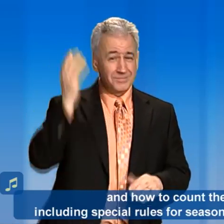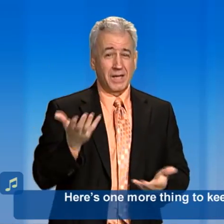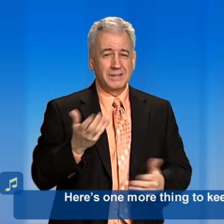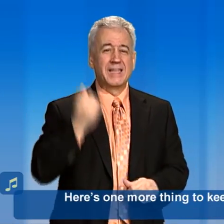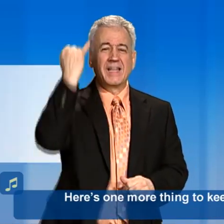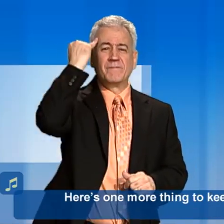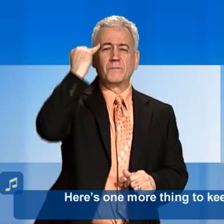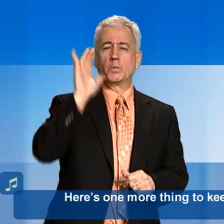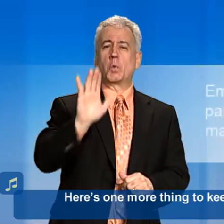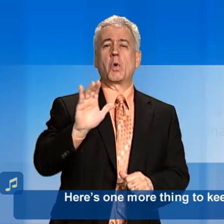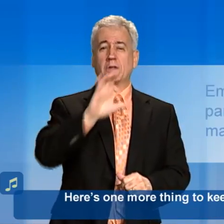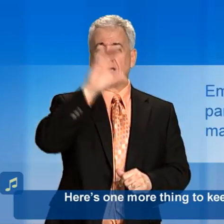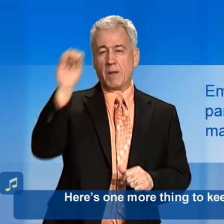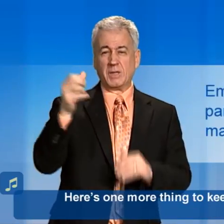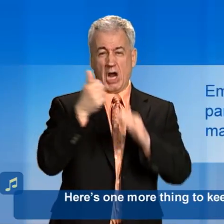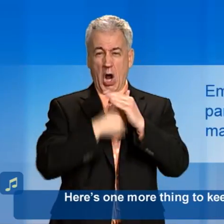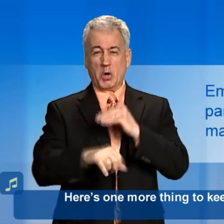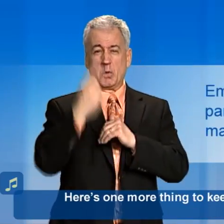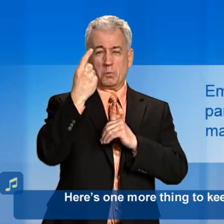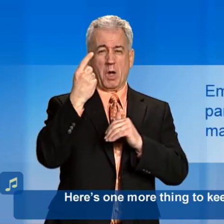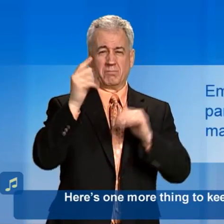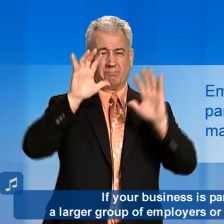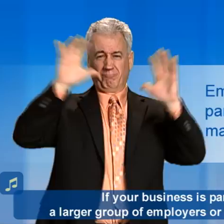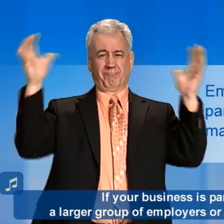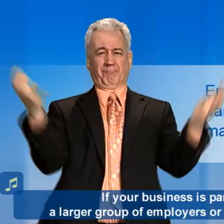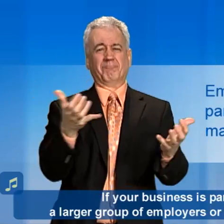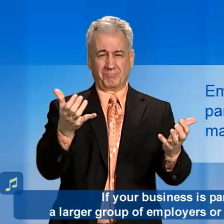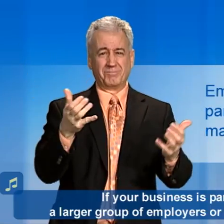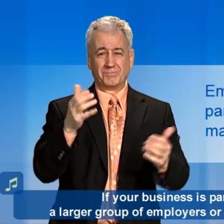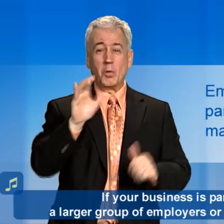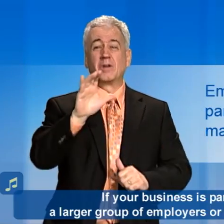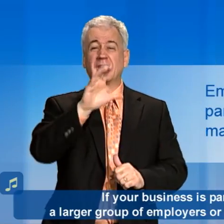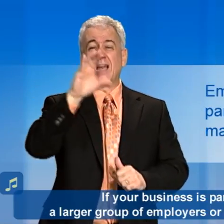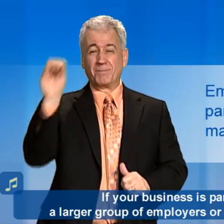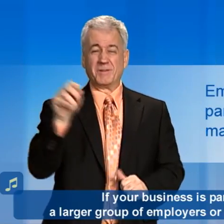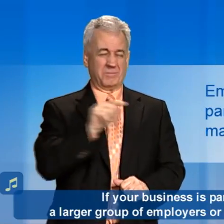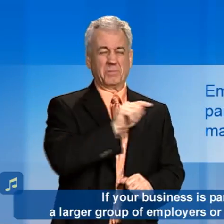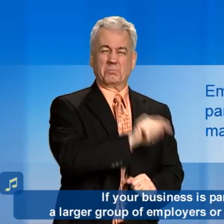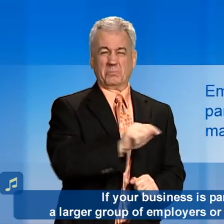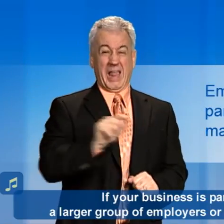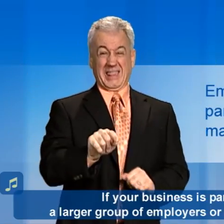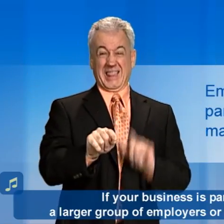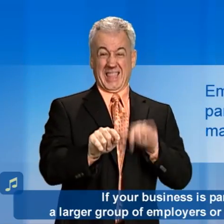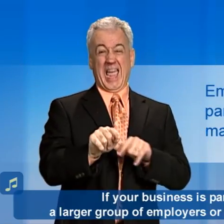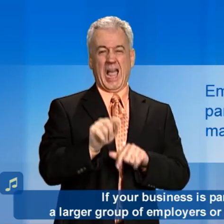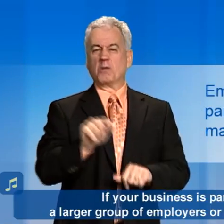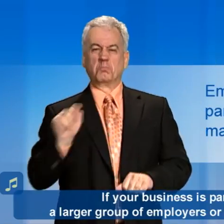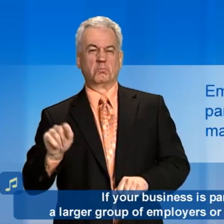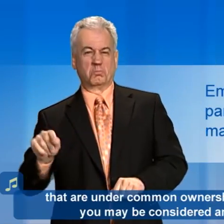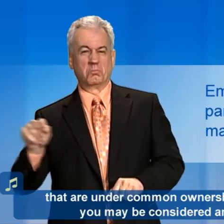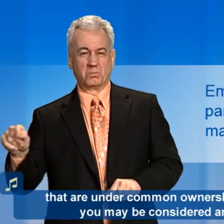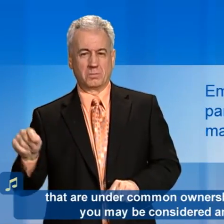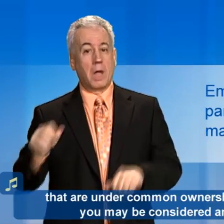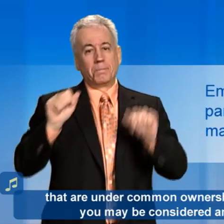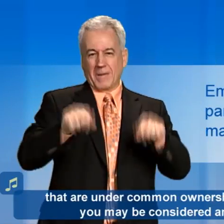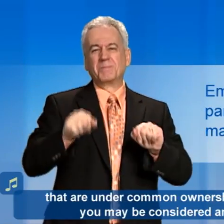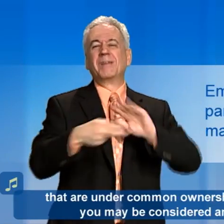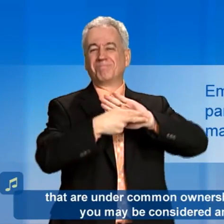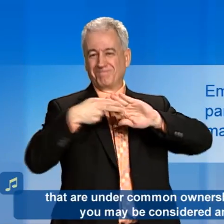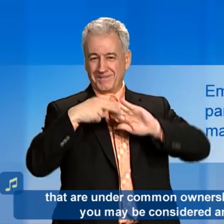Here's one more thing to keep in mind. If your business is part of a larger group of employers or businesses that are under common ownership or